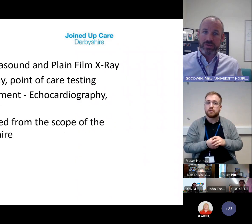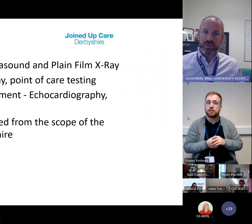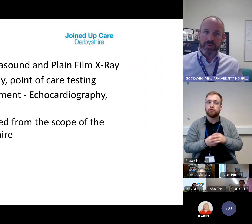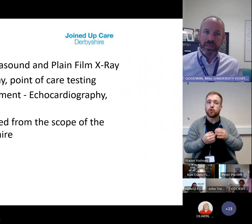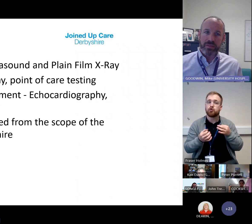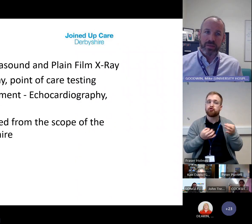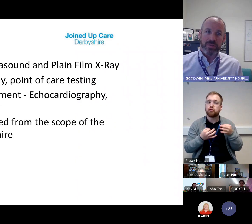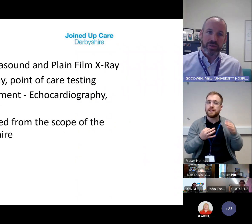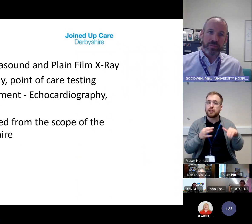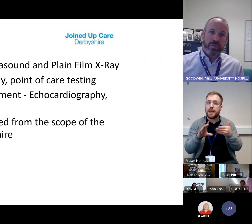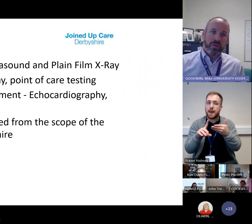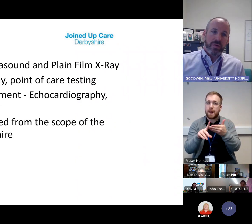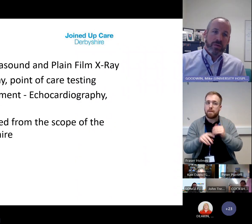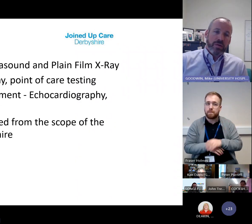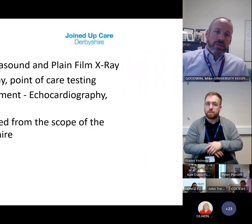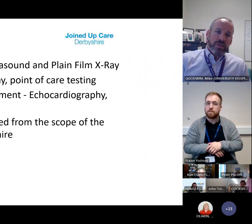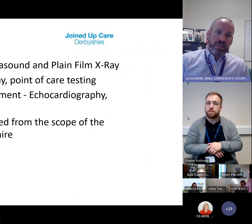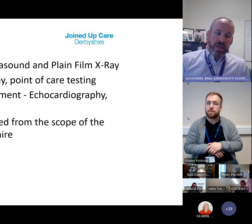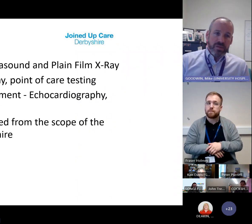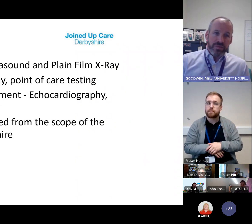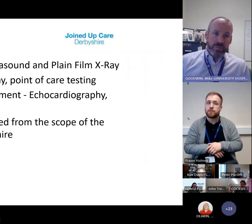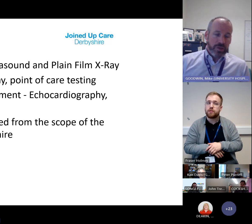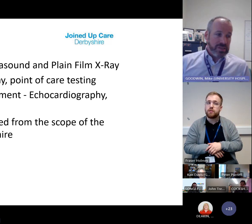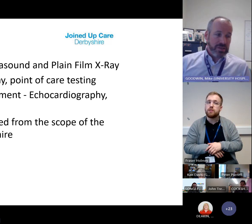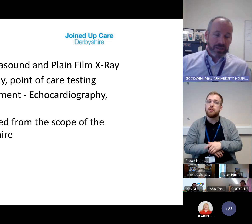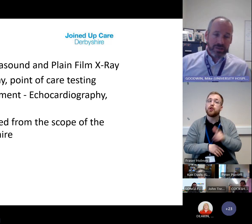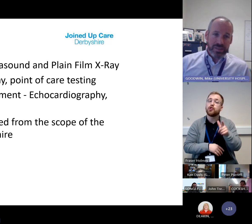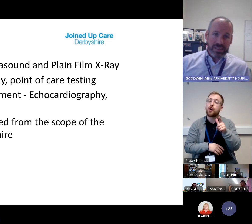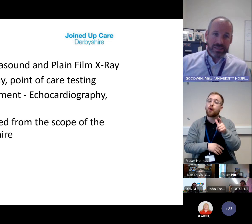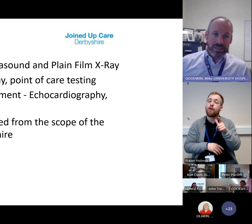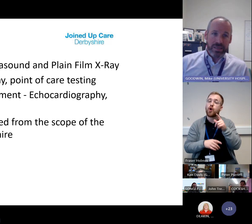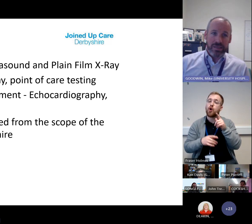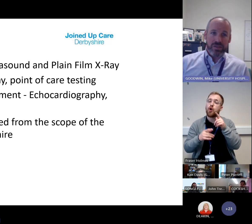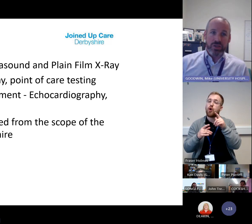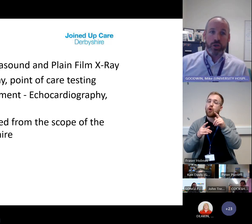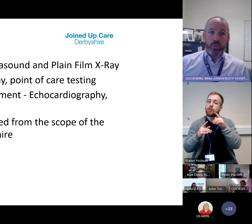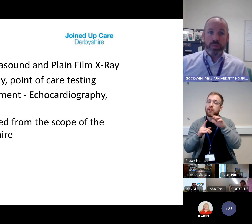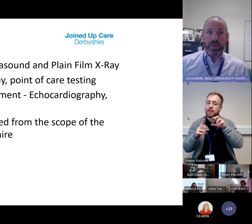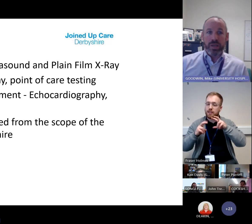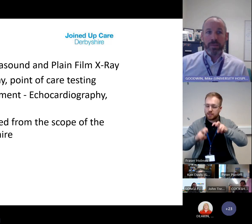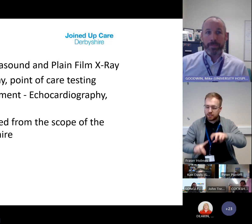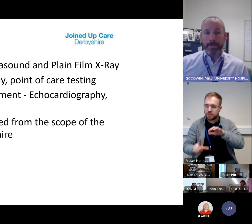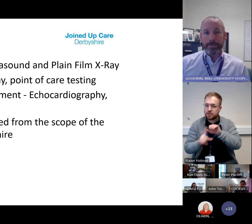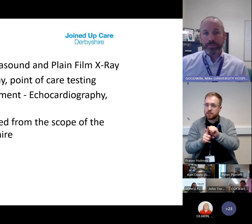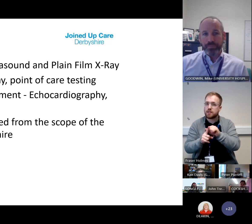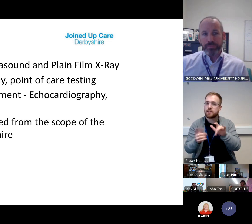aims across Joined Up Care Derbyshire. So in terms of the community's diagnostic centre scope,